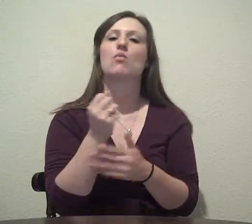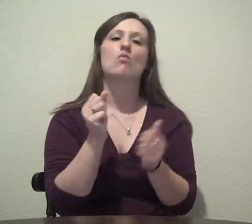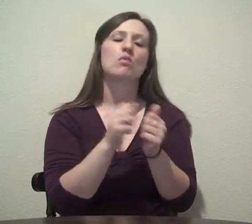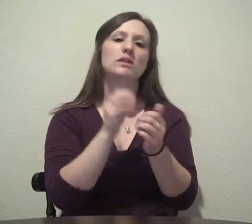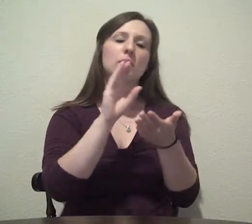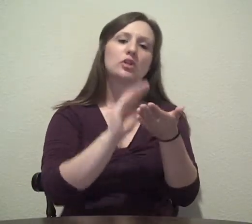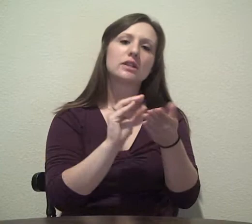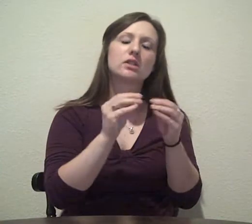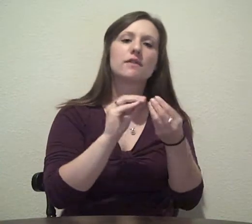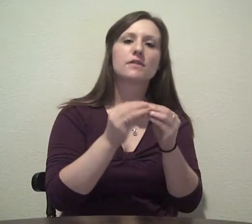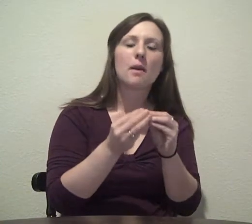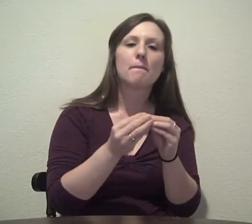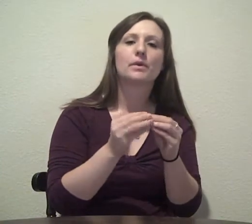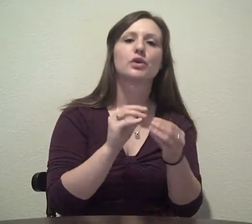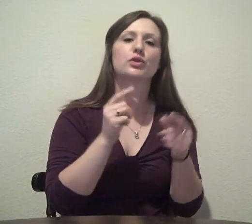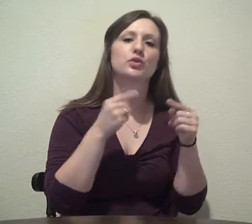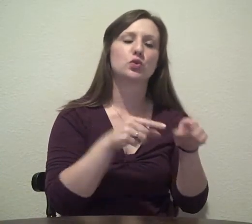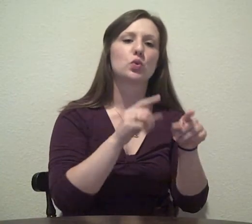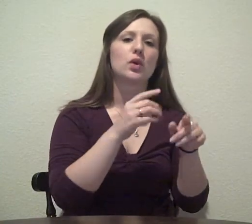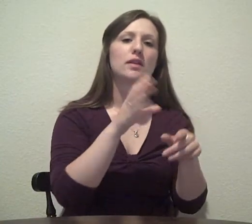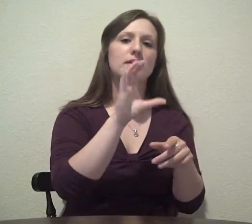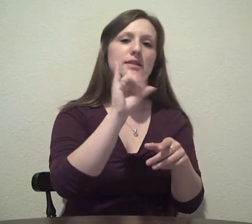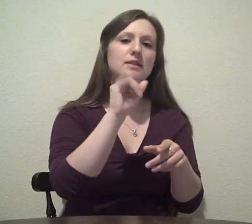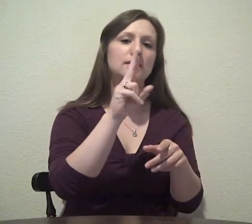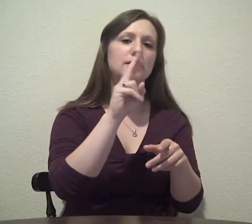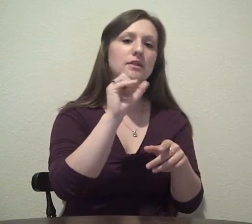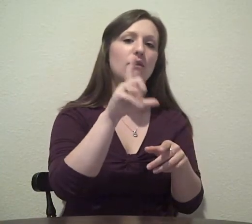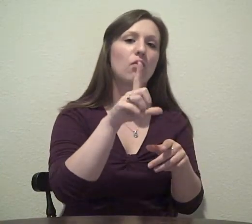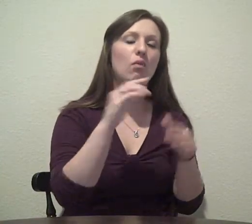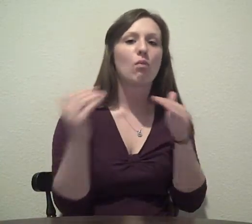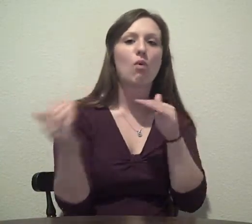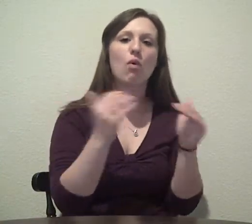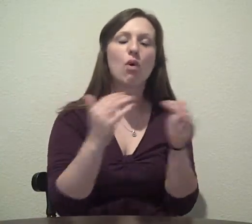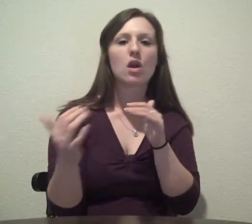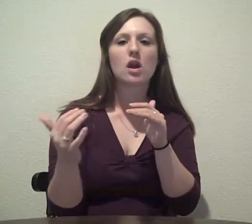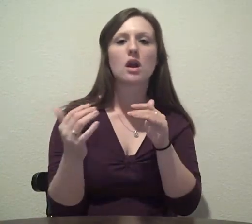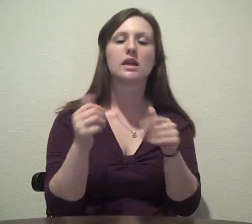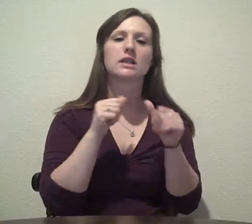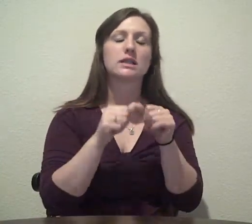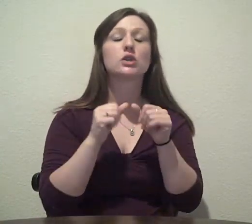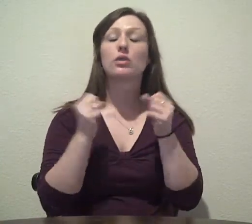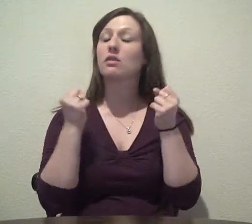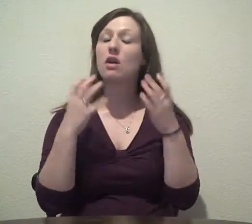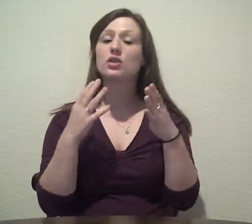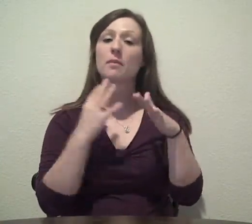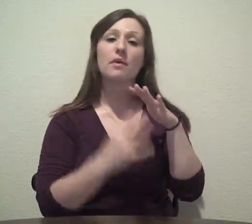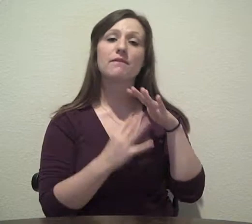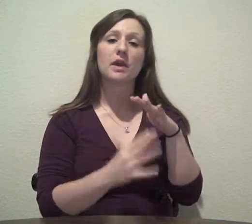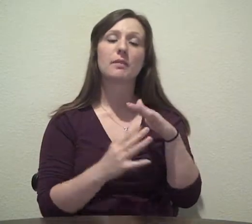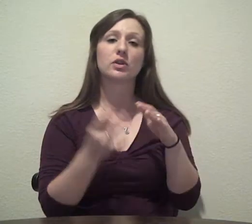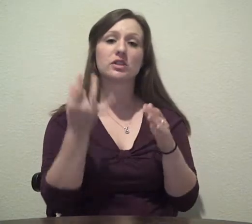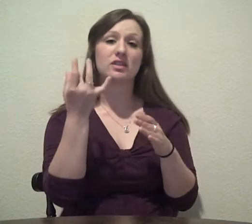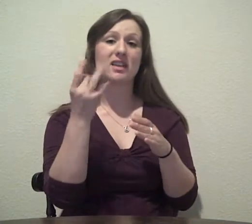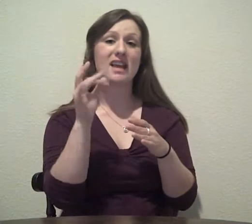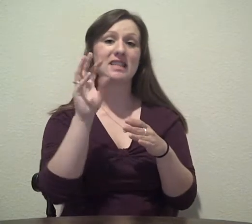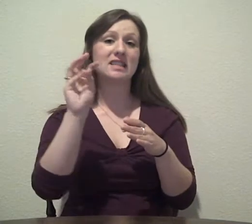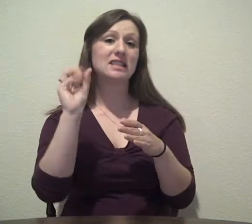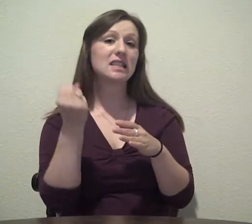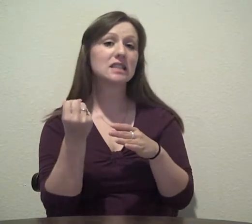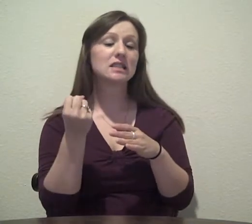of numbers during the U.S. Civil War and continuation of the large number of immigrants during the 1860s, which brought